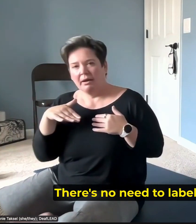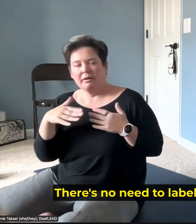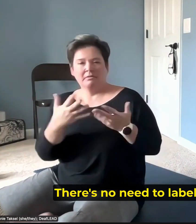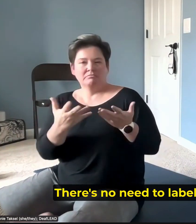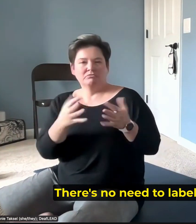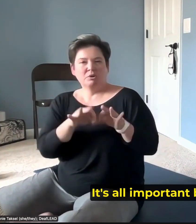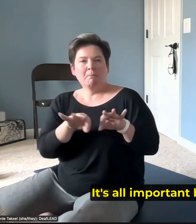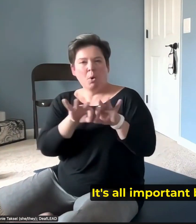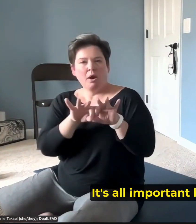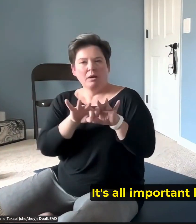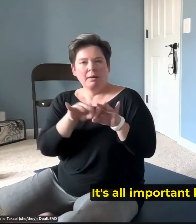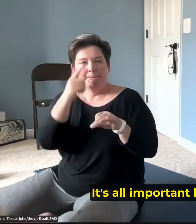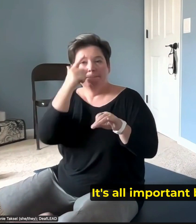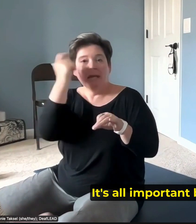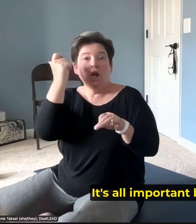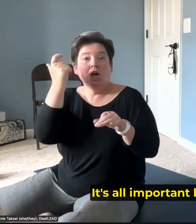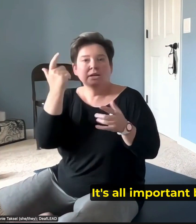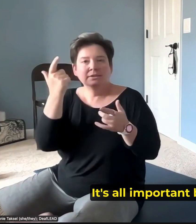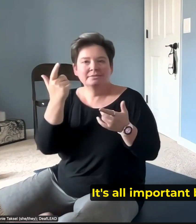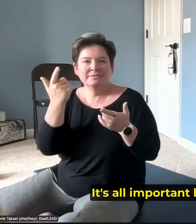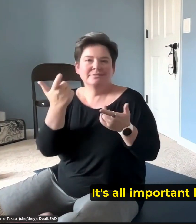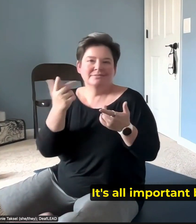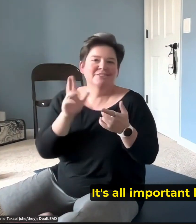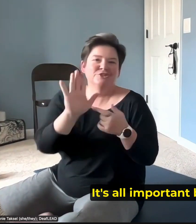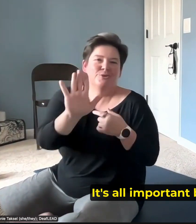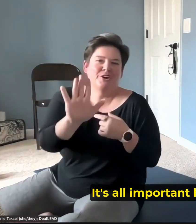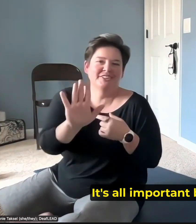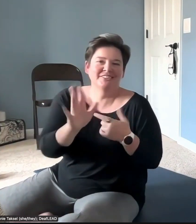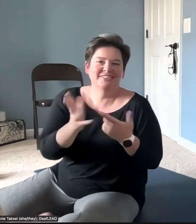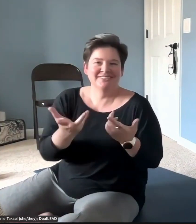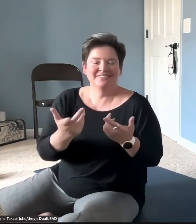bad. It's all important because it is yours.